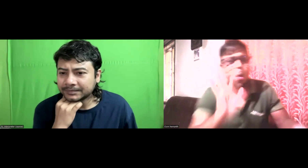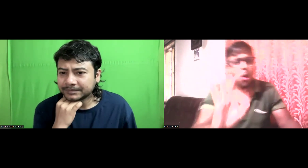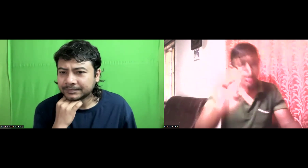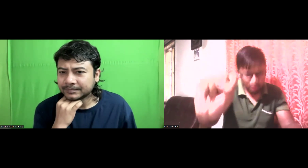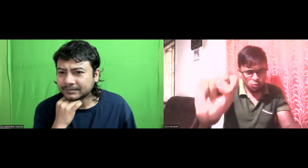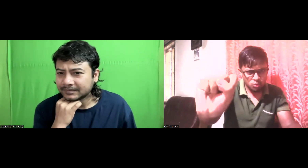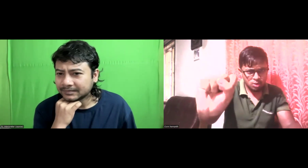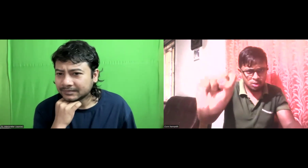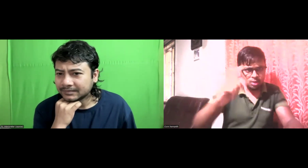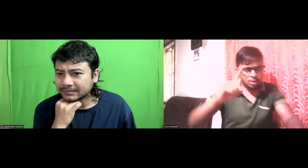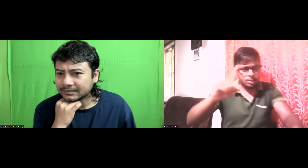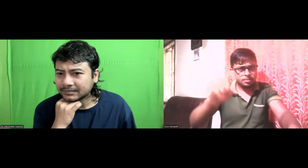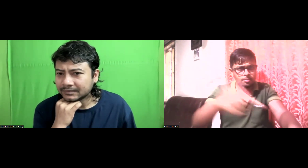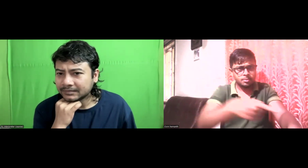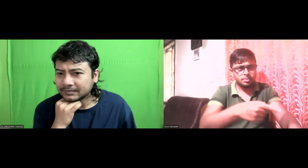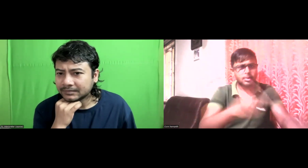is,